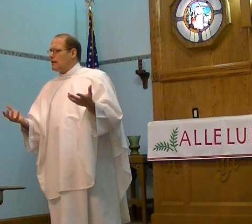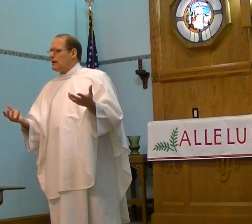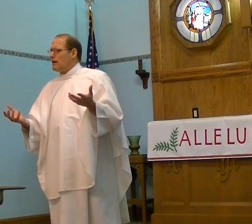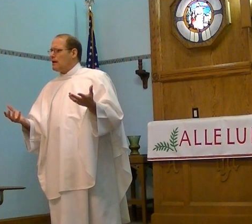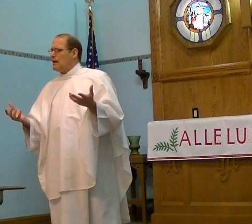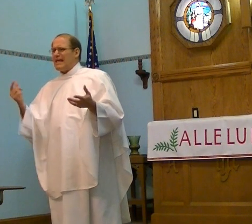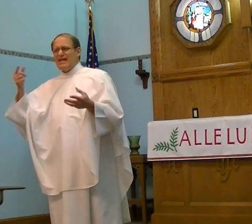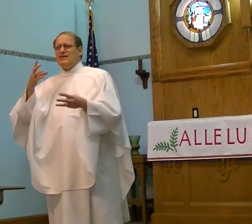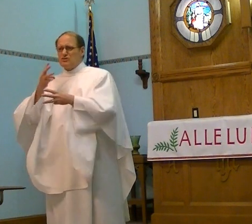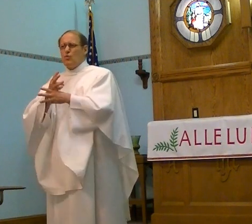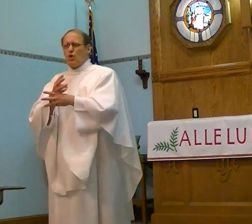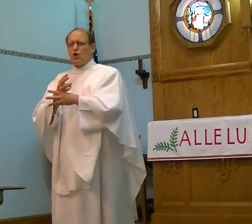In this world.